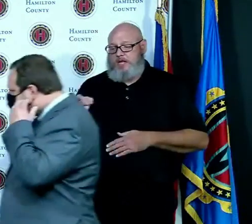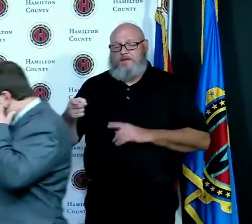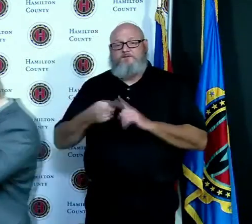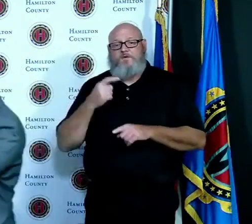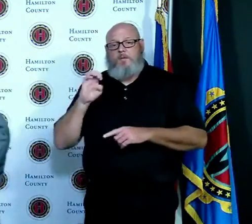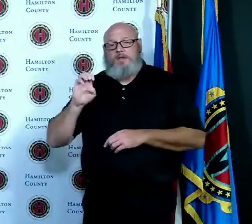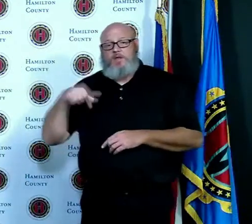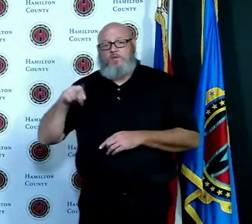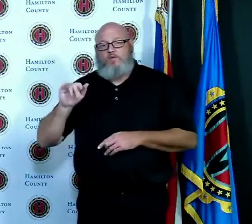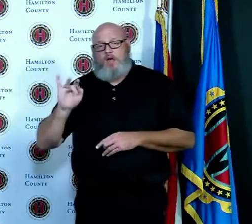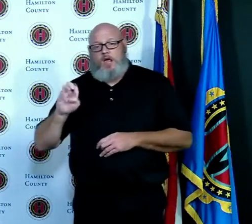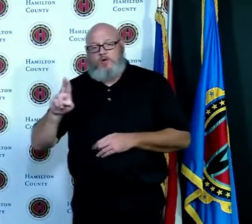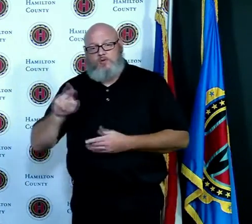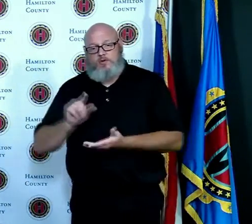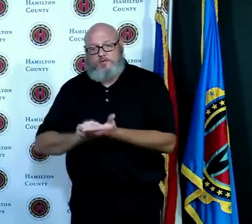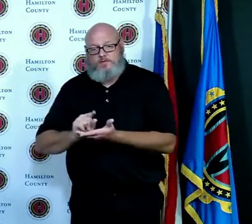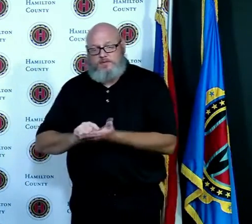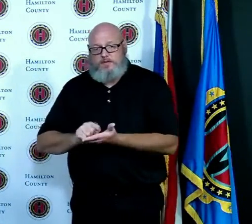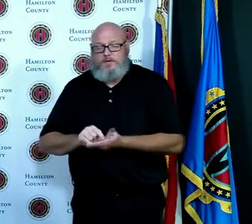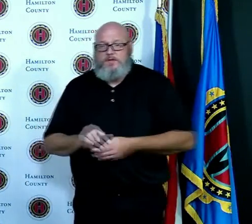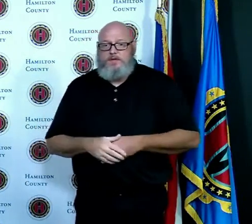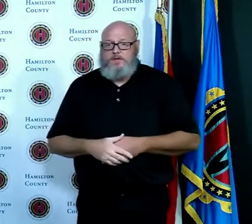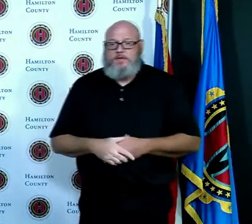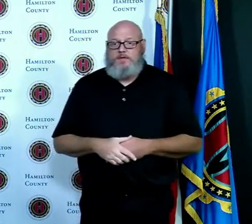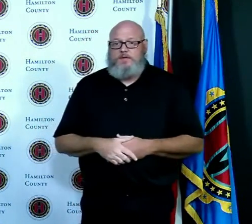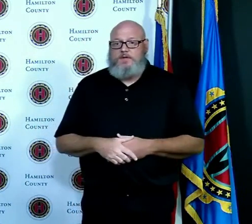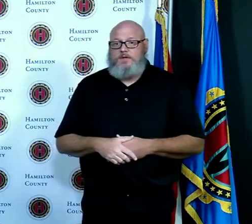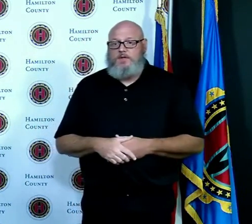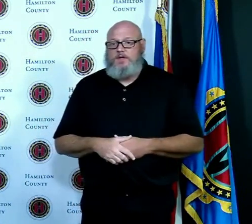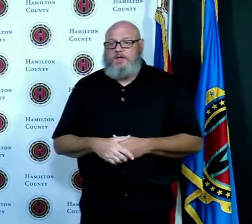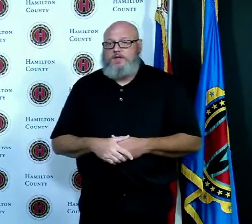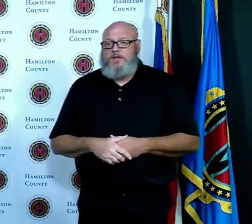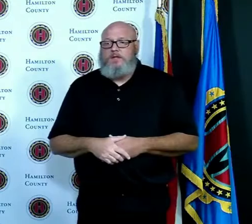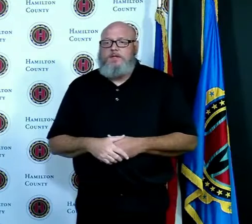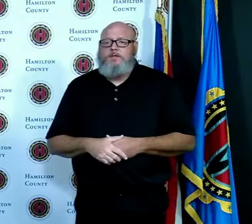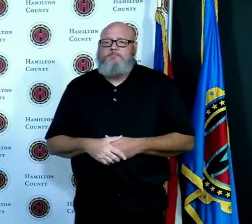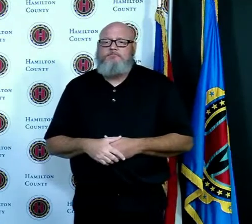Yes, thank you very much. That's correct, Bridget. This is for Greg.